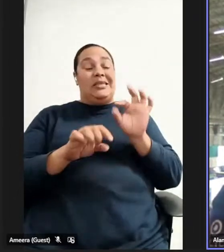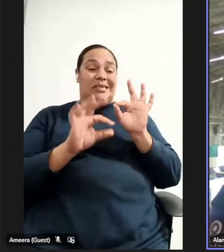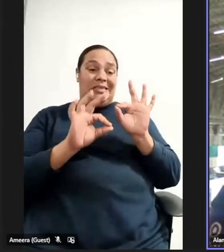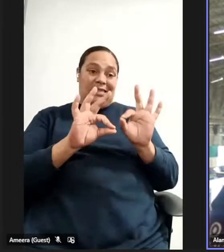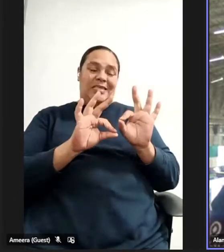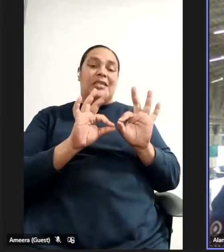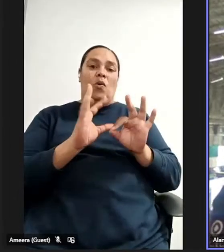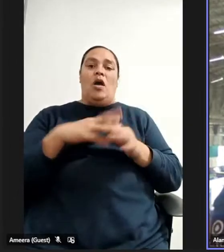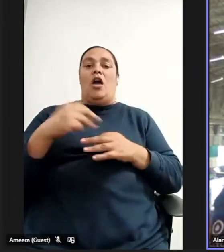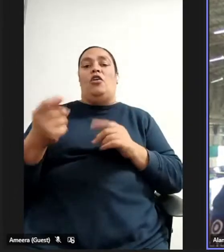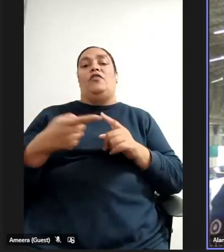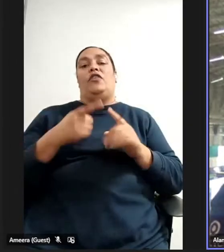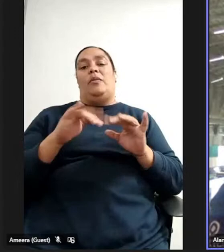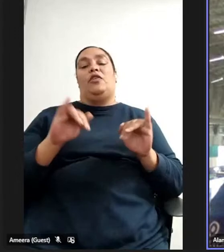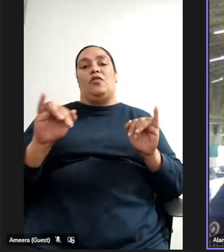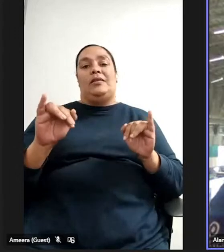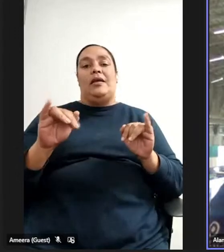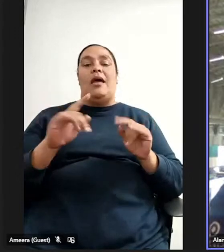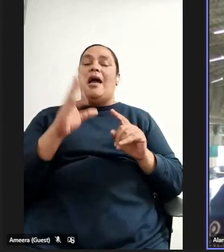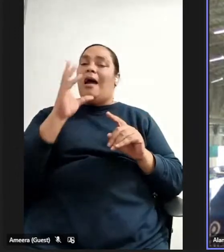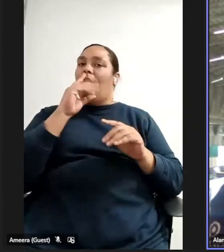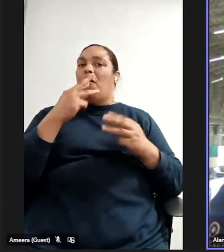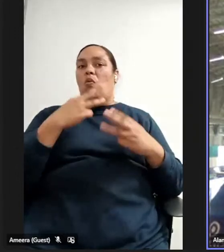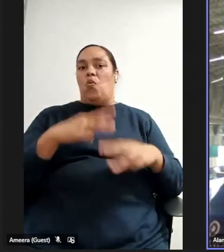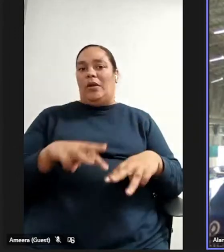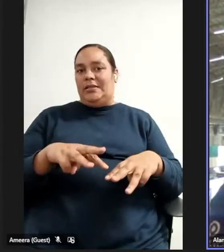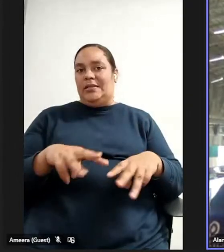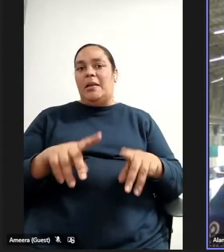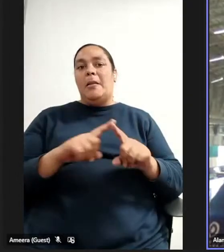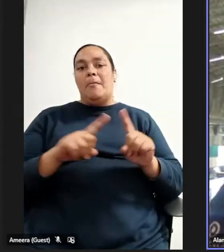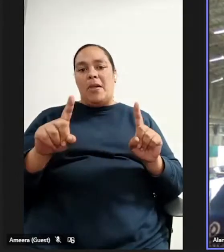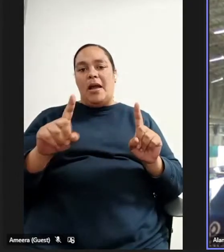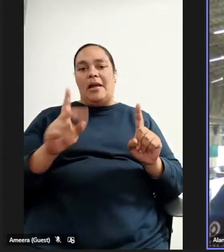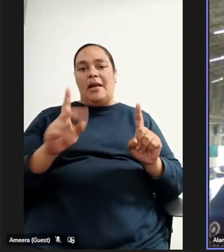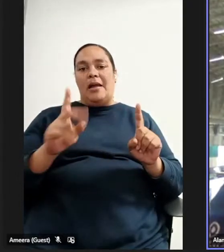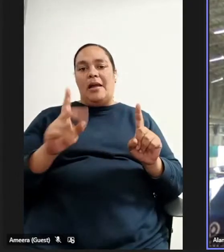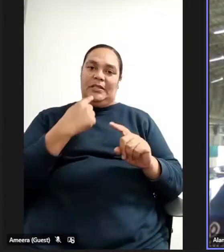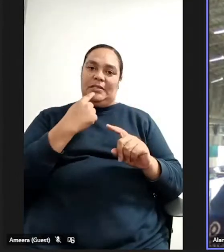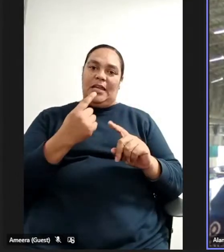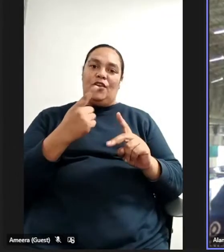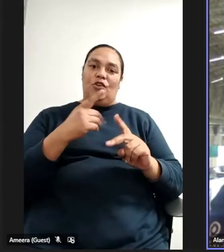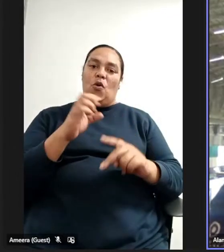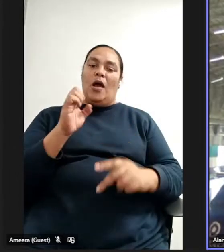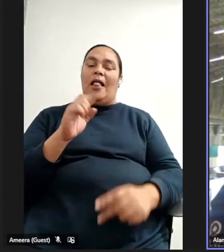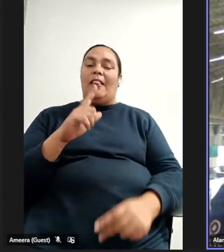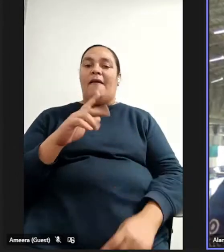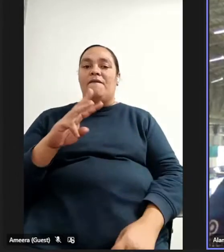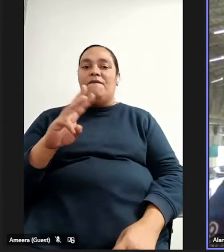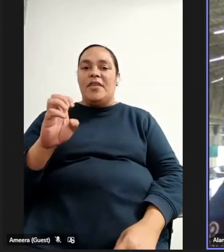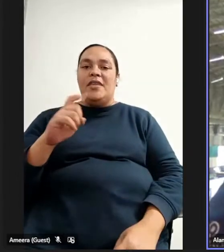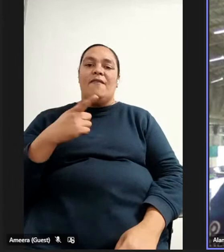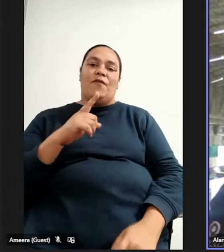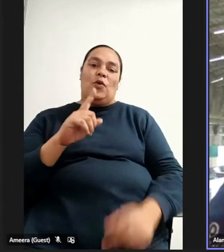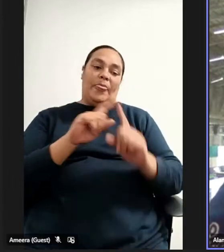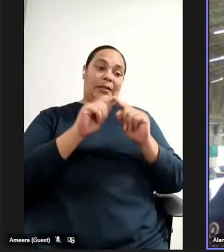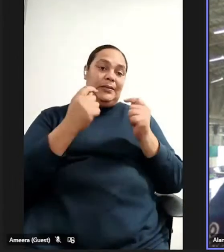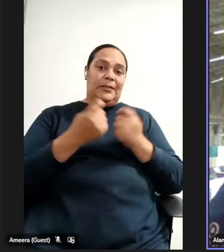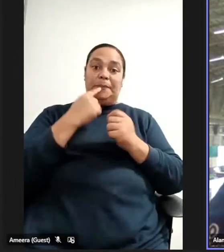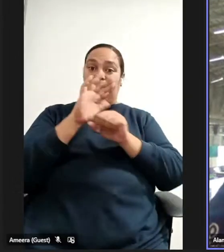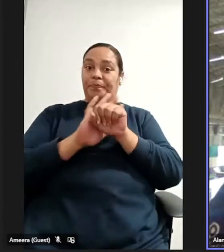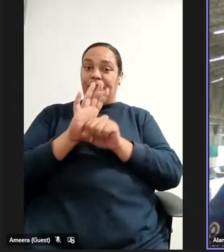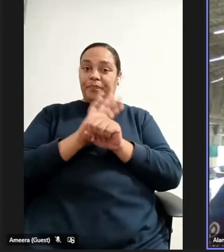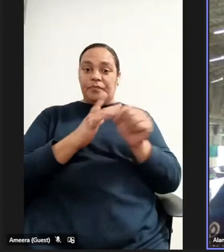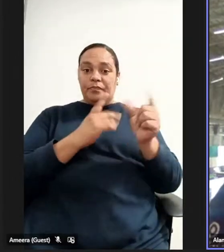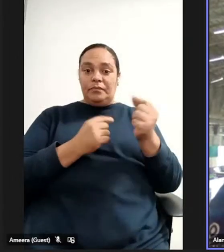crisis. Never waste a crisis. Then can I say, obviously, to Alvi and, of course, the team that's behind the scenes on making sure that